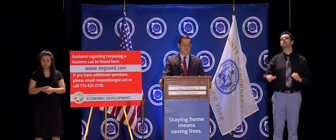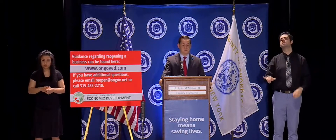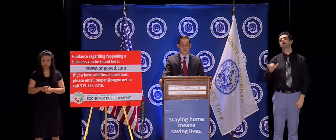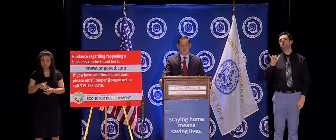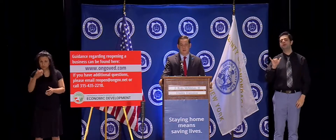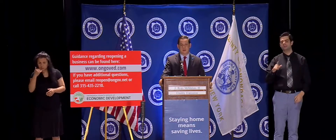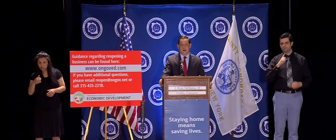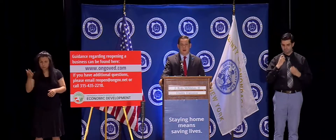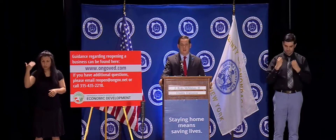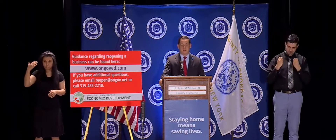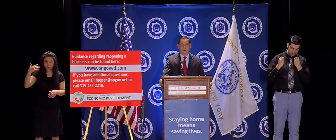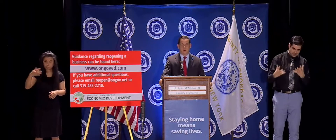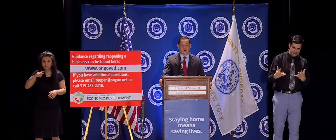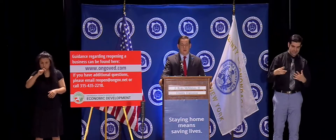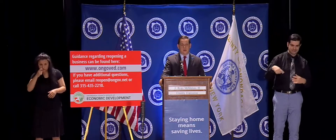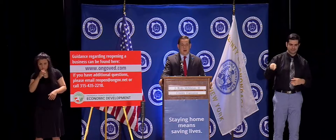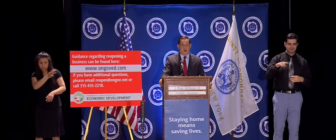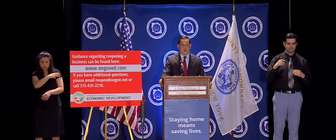testing symptoms.